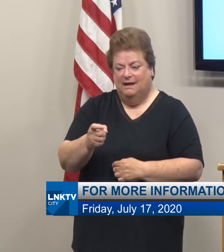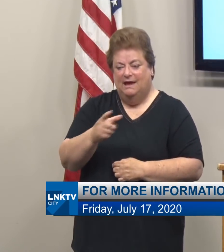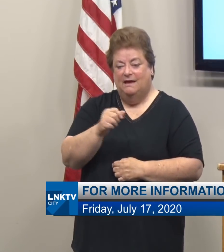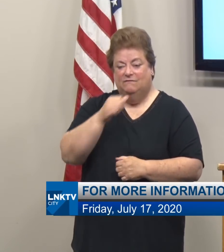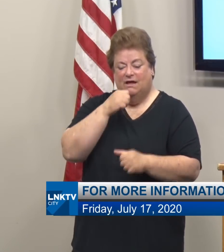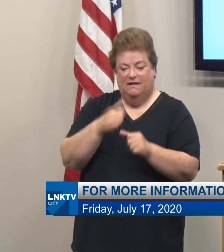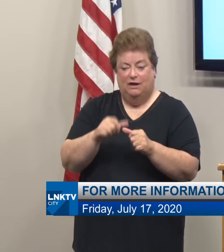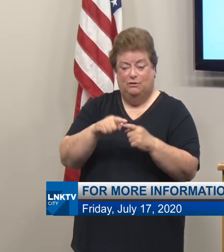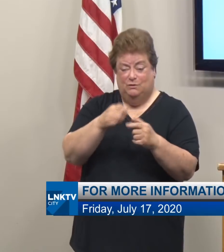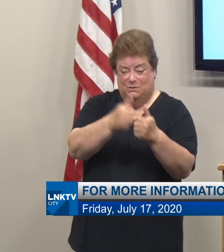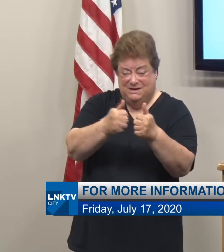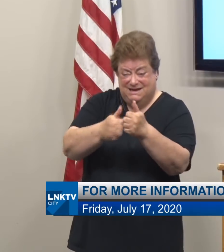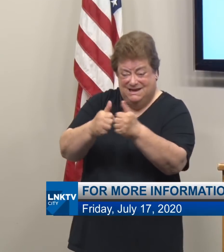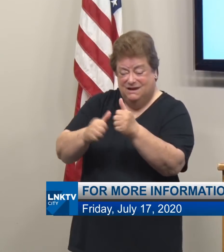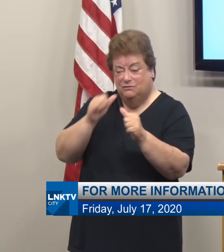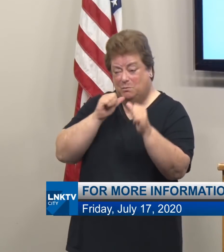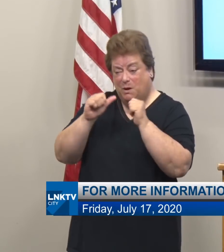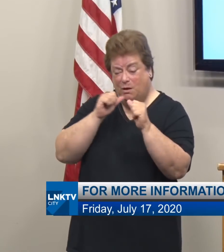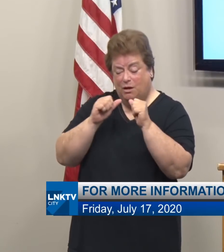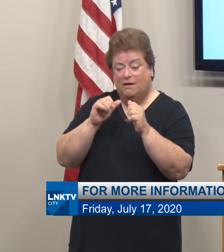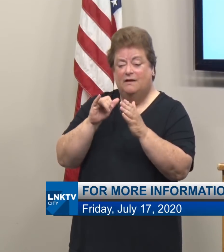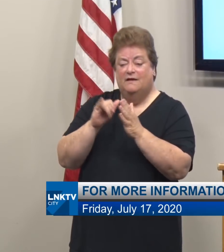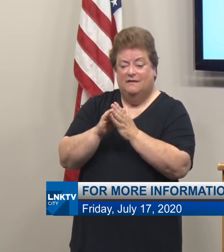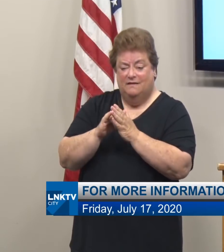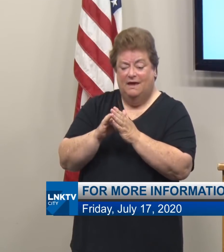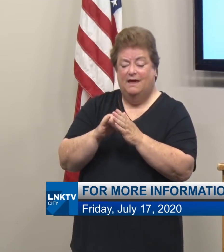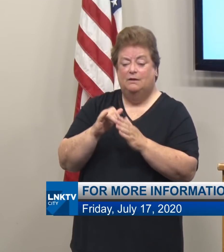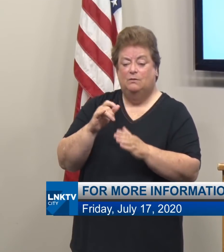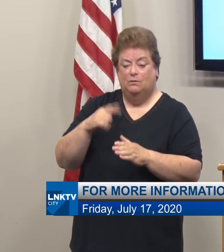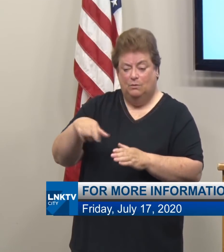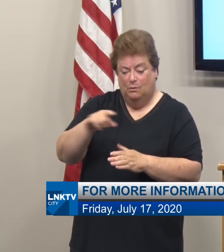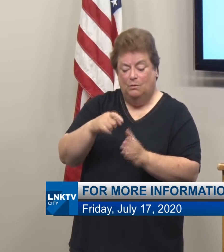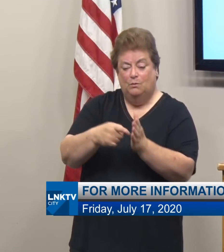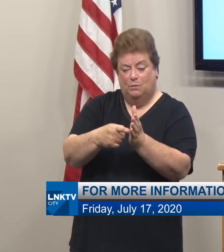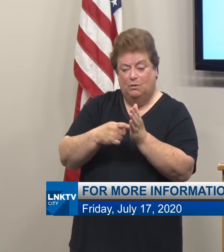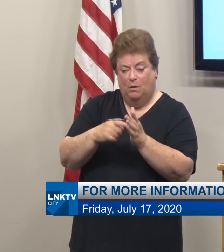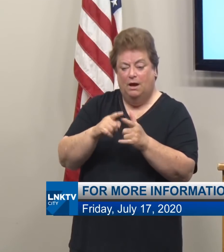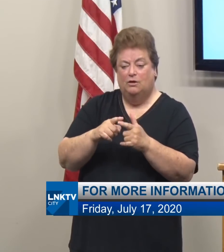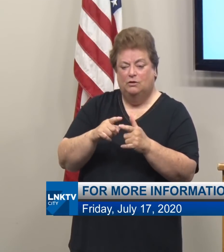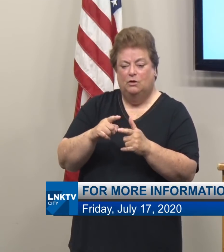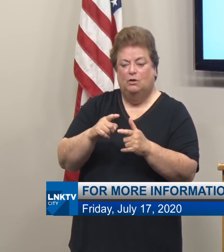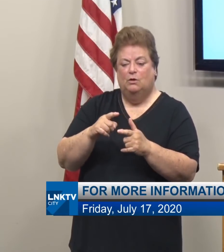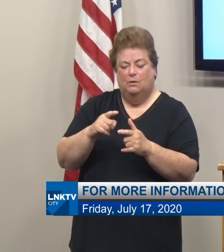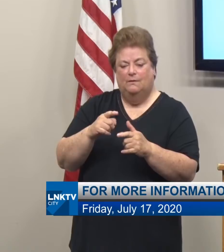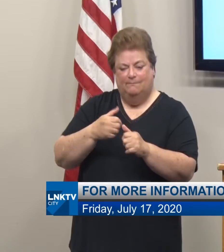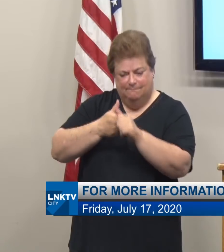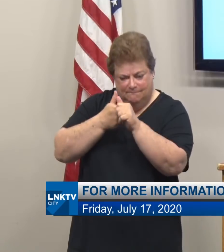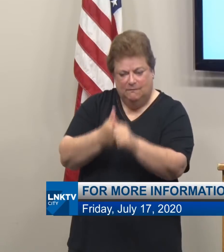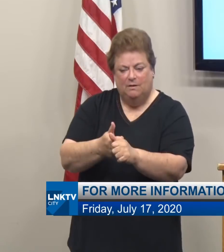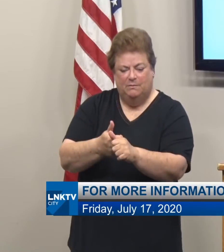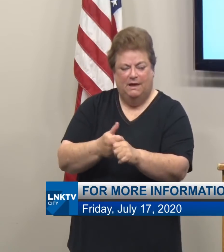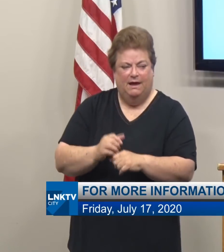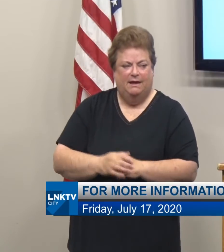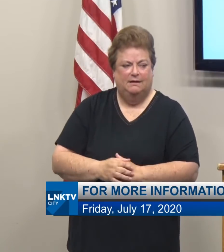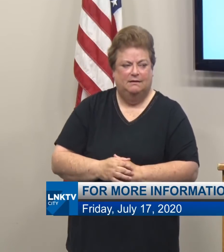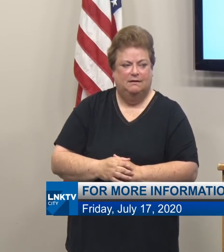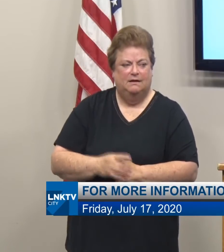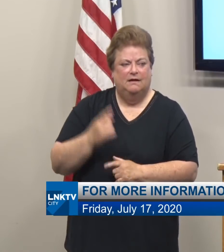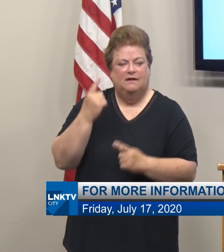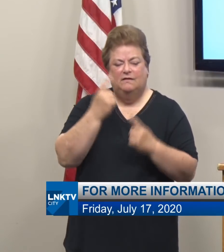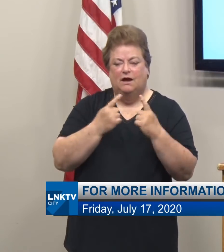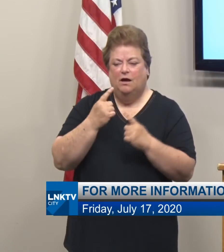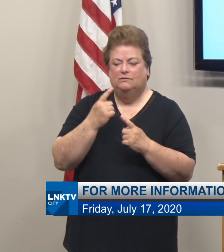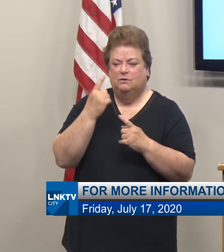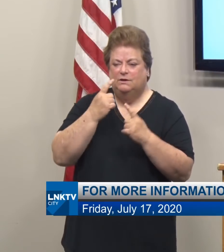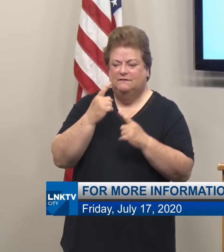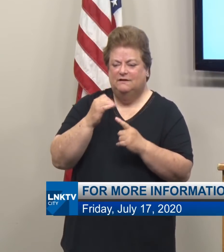bar clarifying the DHM requirements and collaborating with them to quickly achieve compliance. They also considered